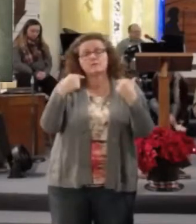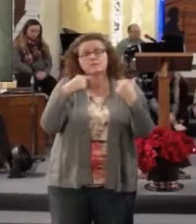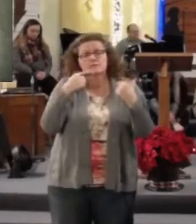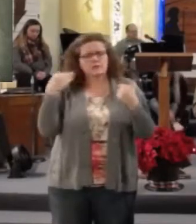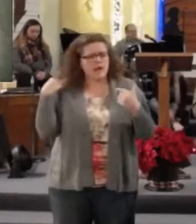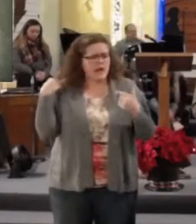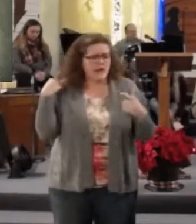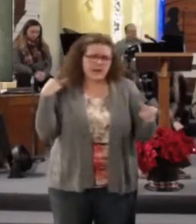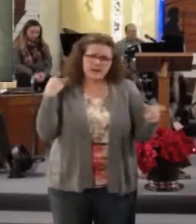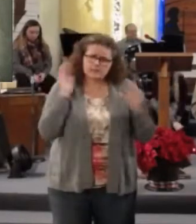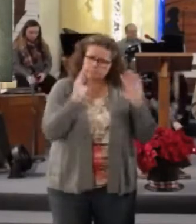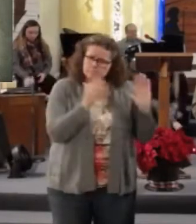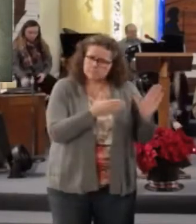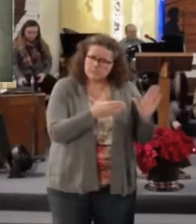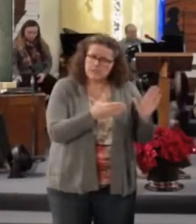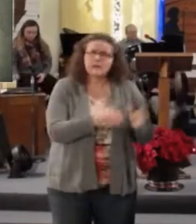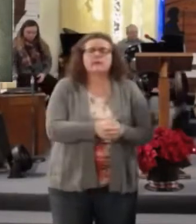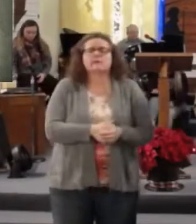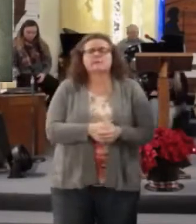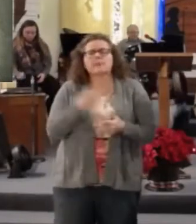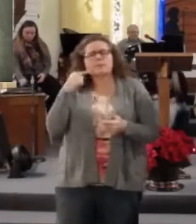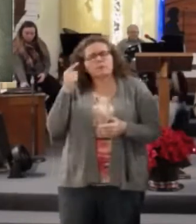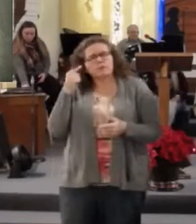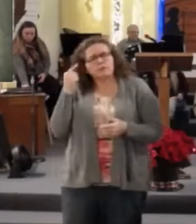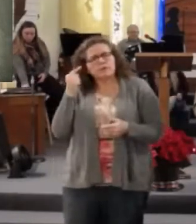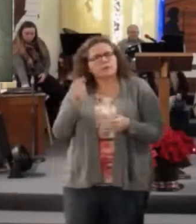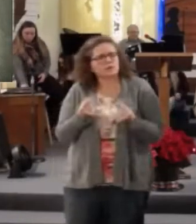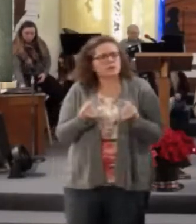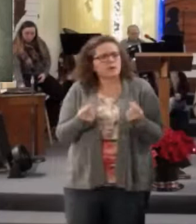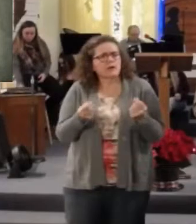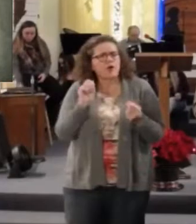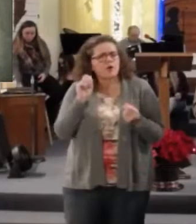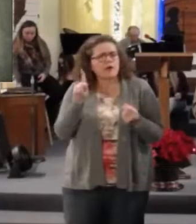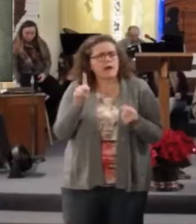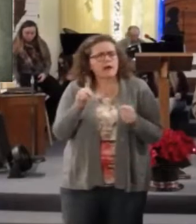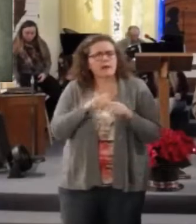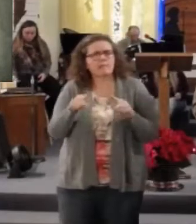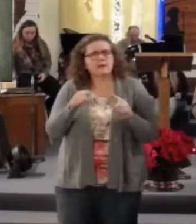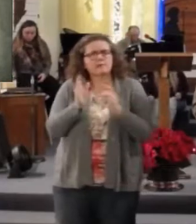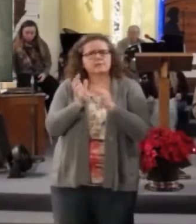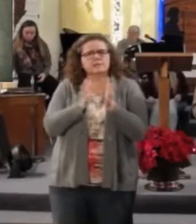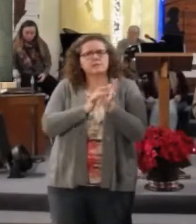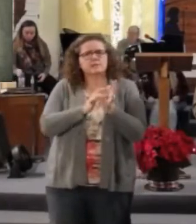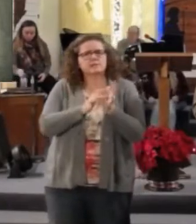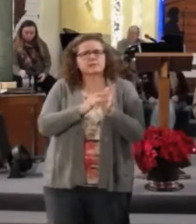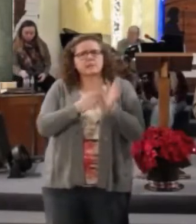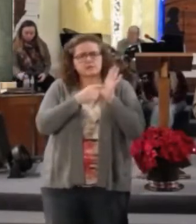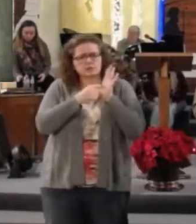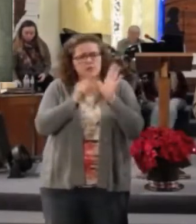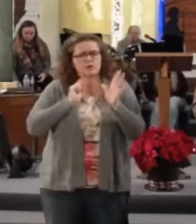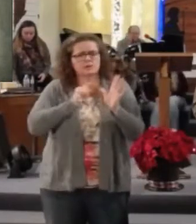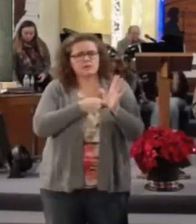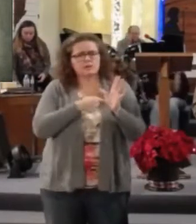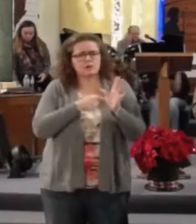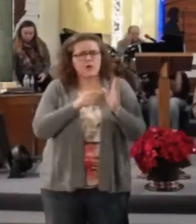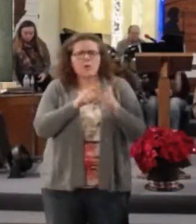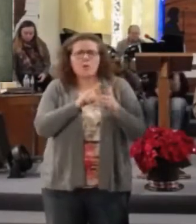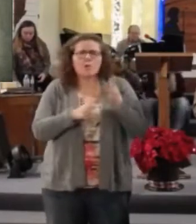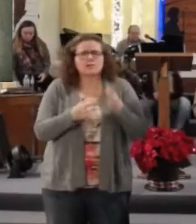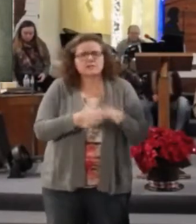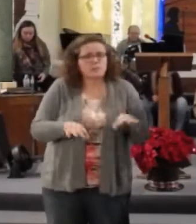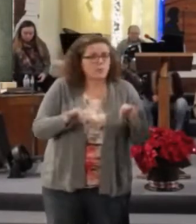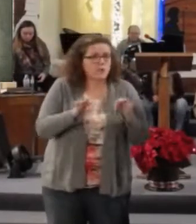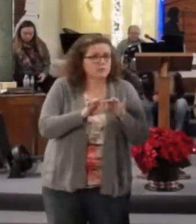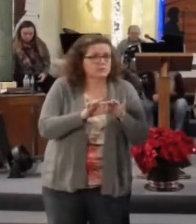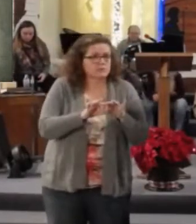hearts. And we think we're doing right, but he points out our values, our priorities, when they're not